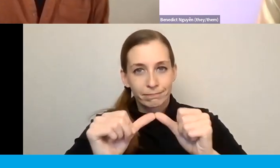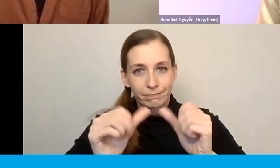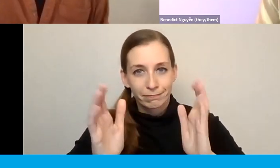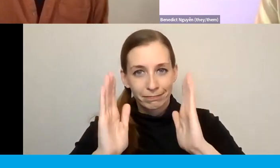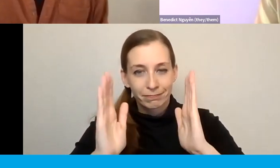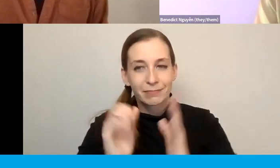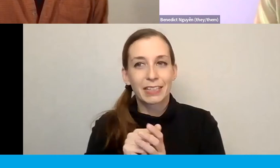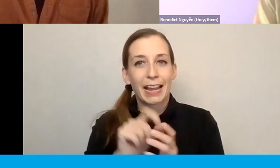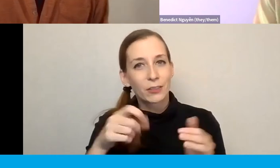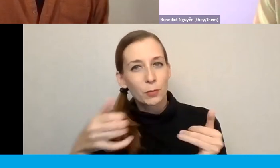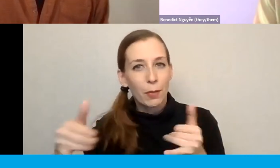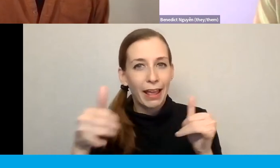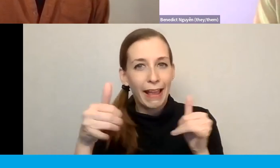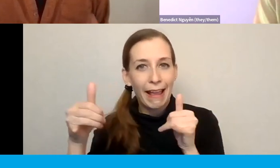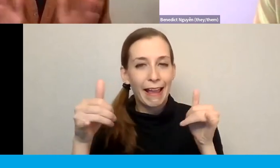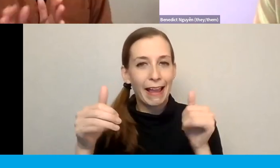these tools. So